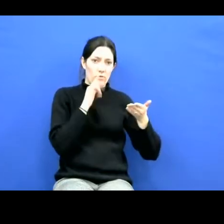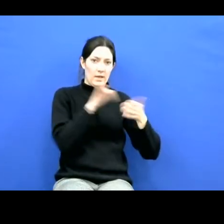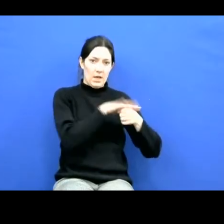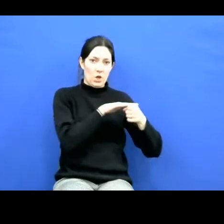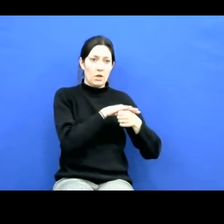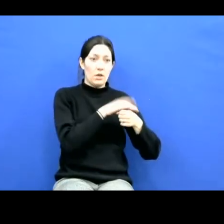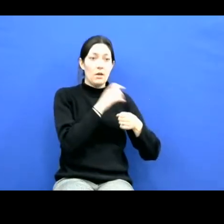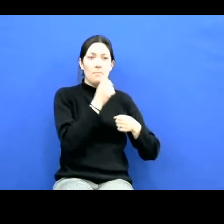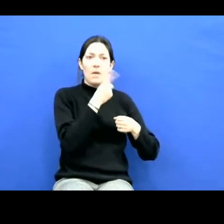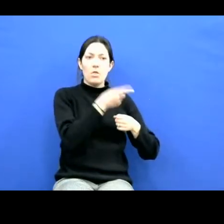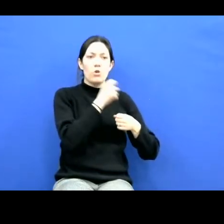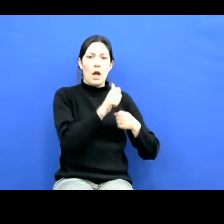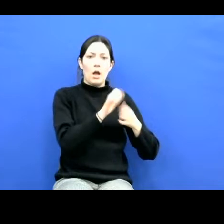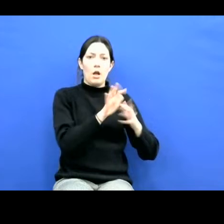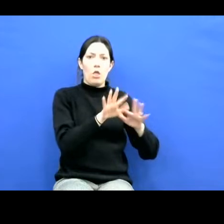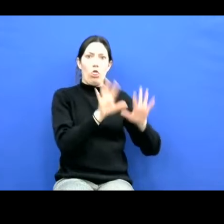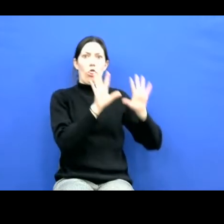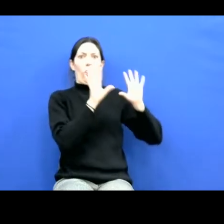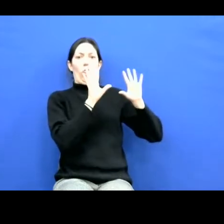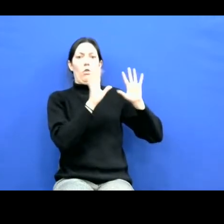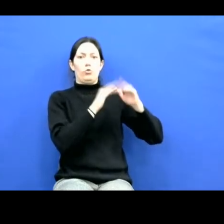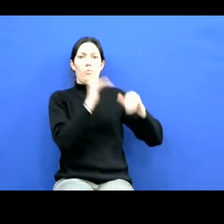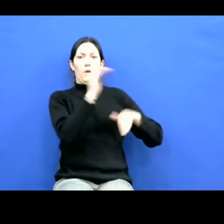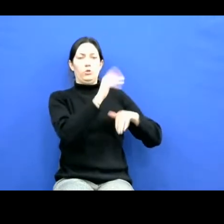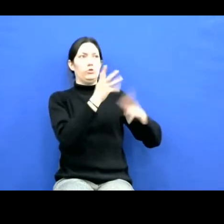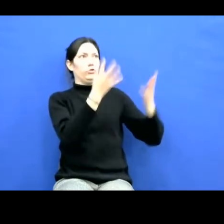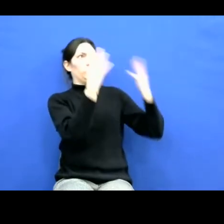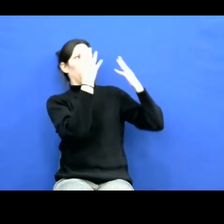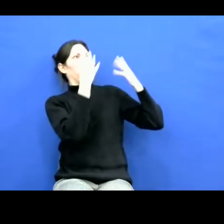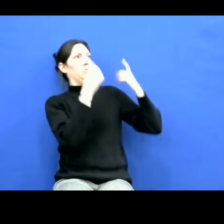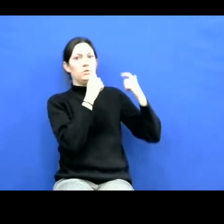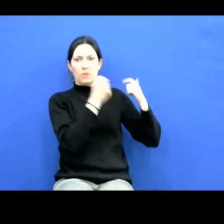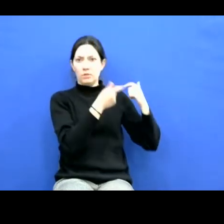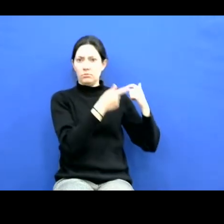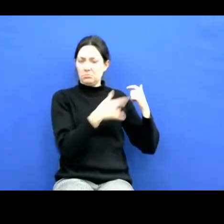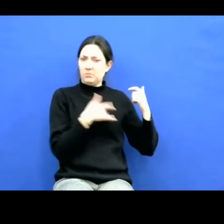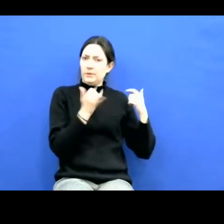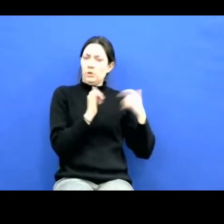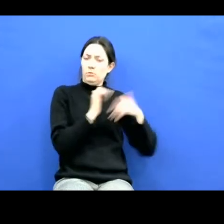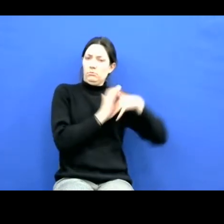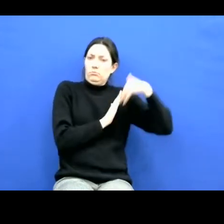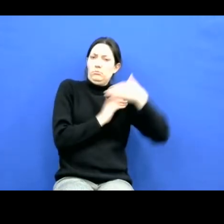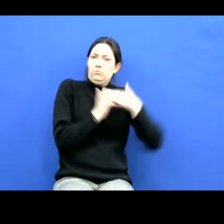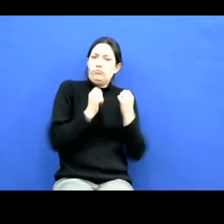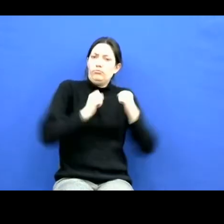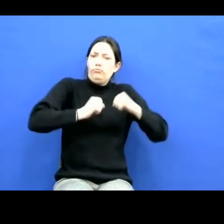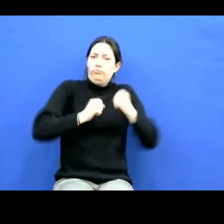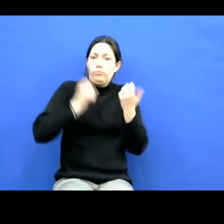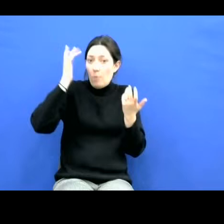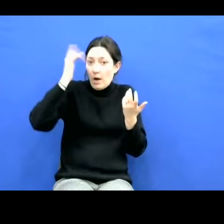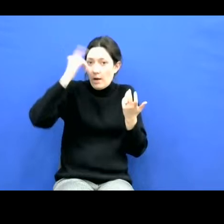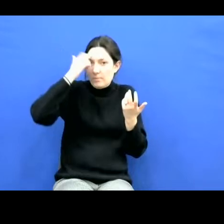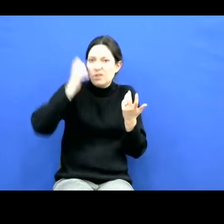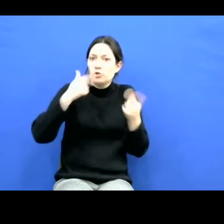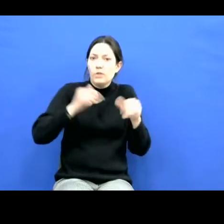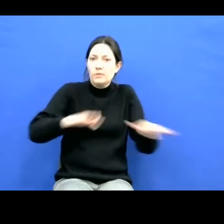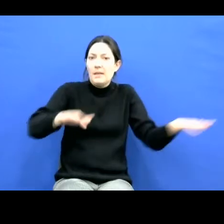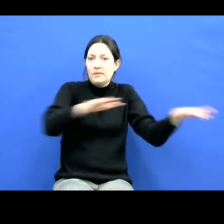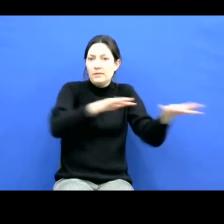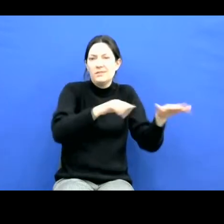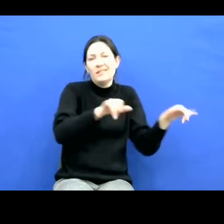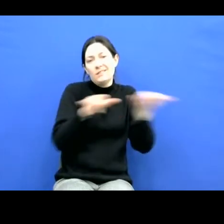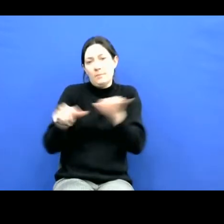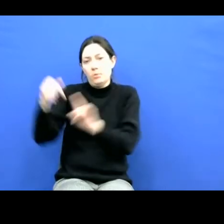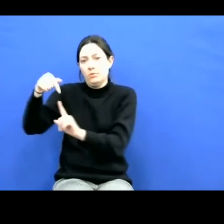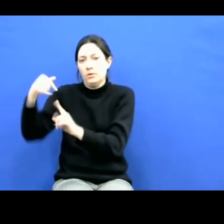not imposing. They really aren't. They look and fit. And a part of that is the large green spaces around them, which this one also